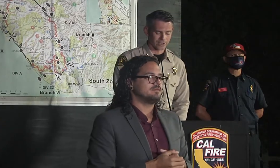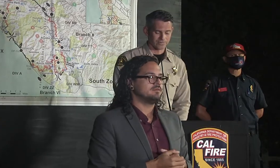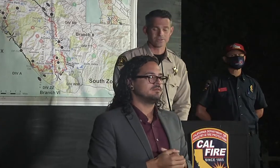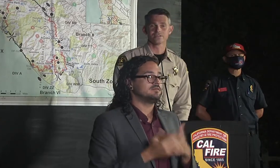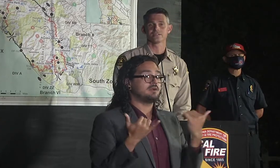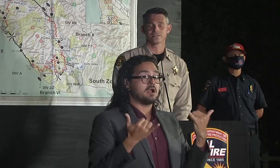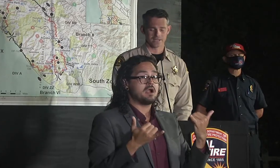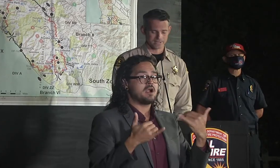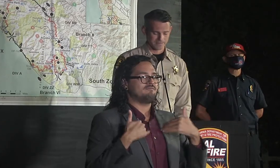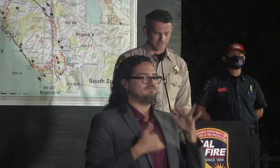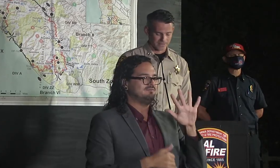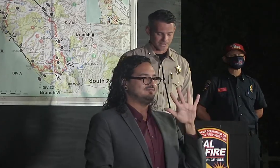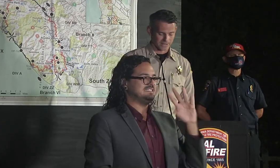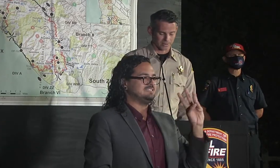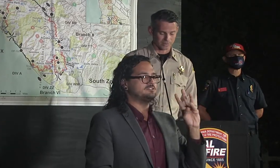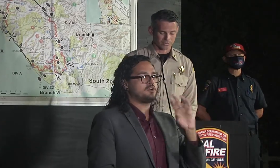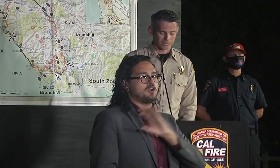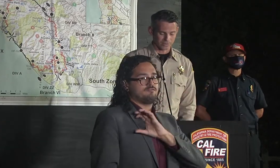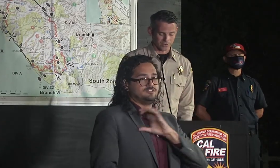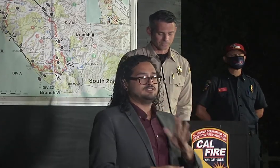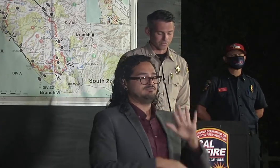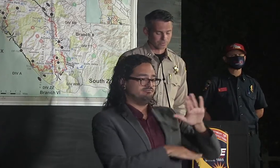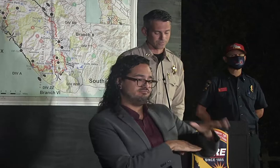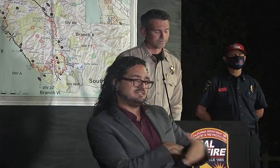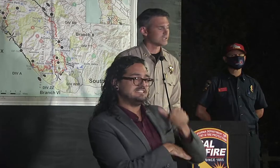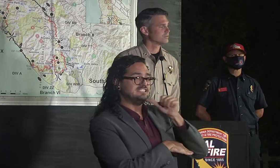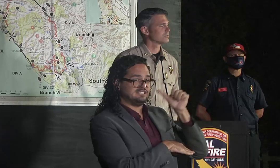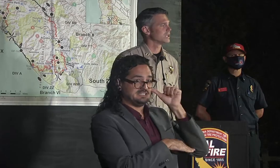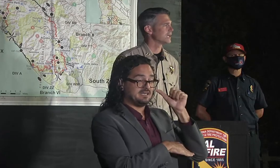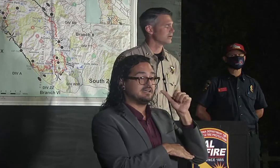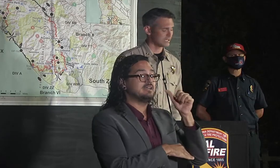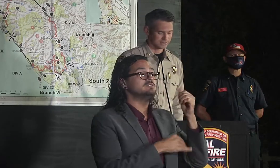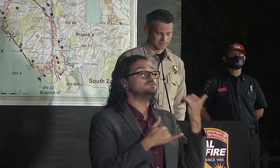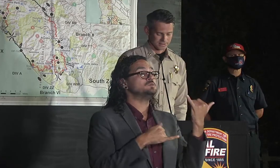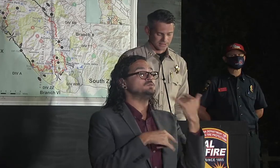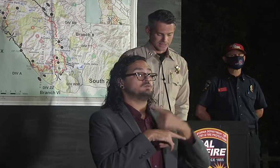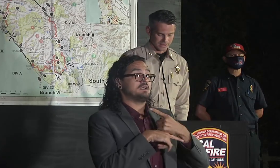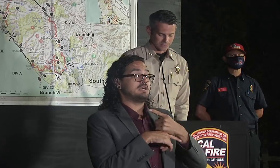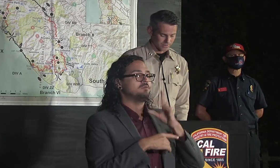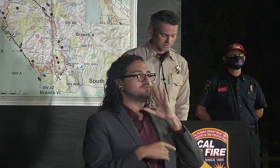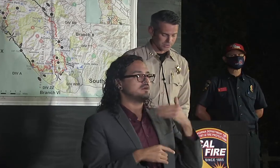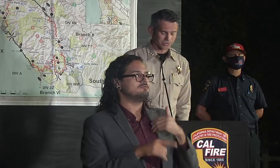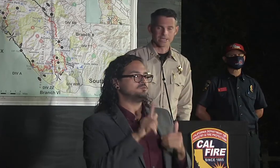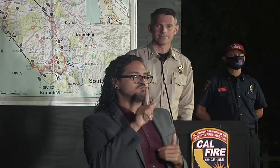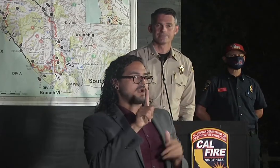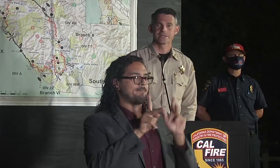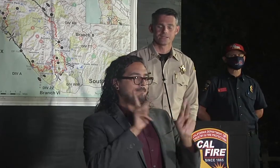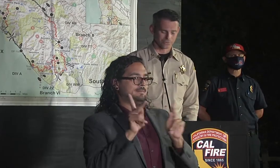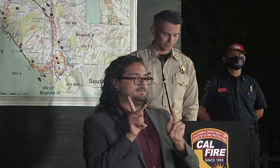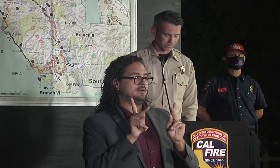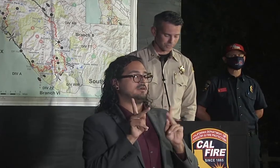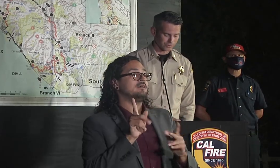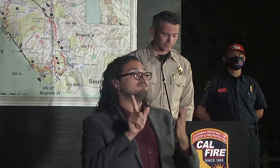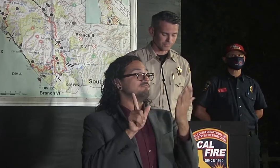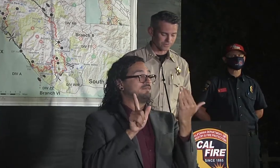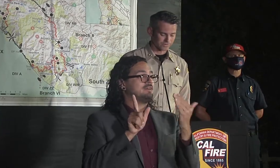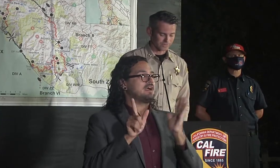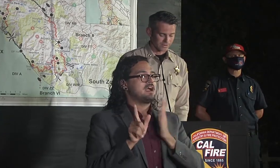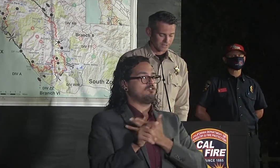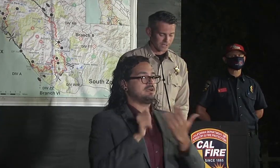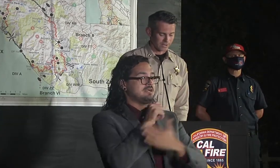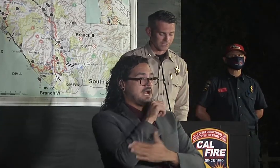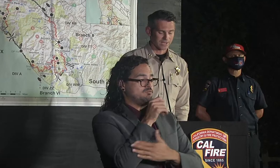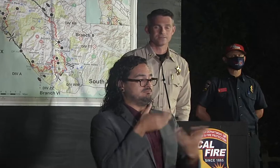another 56 today with 21 of our folks, 15 from in county. and then 20 mutual aid. In terms of calls for